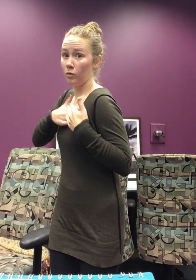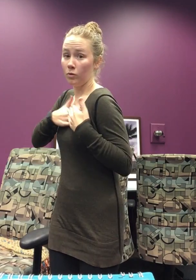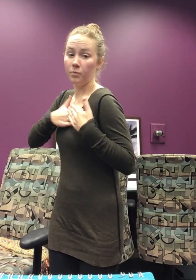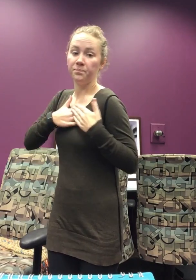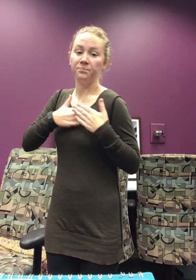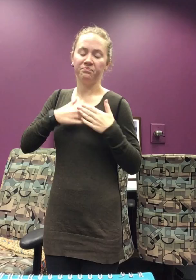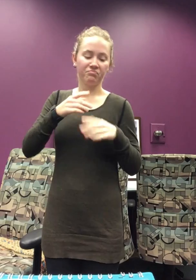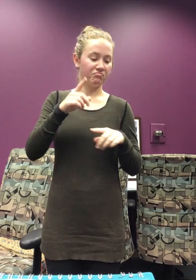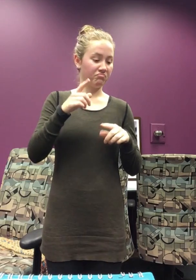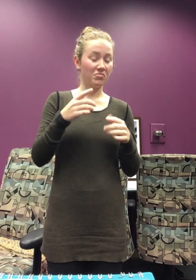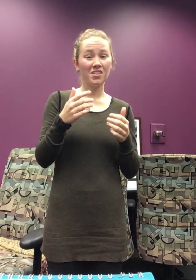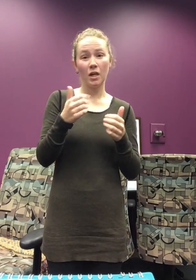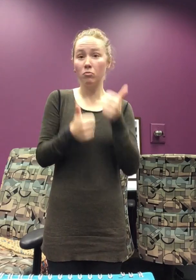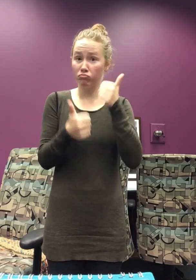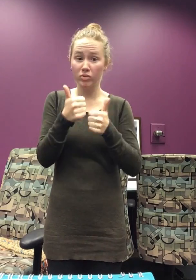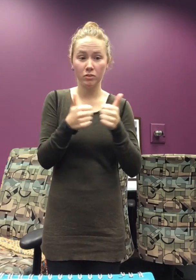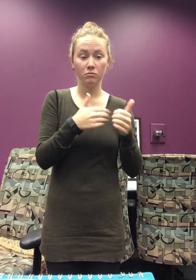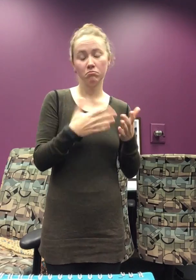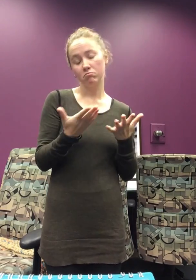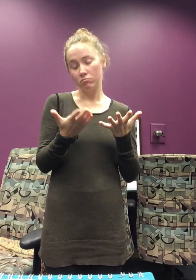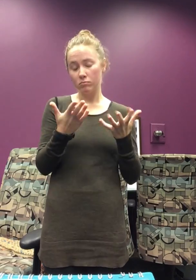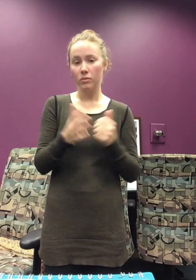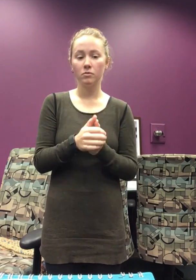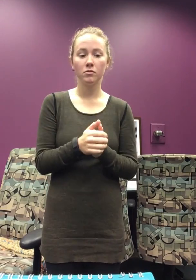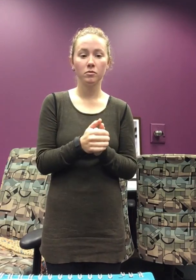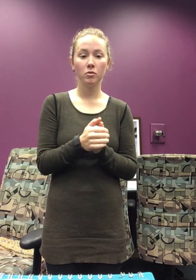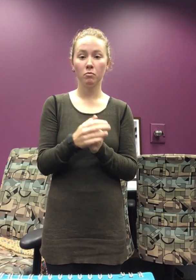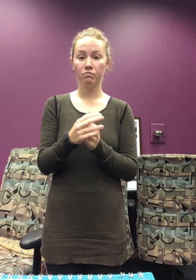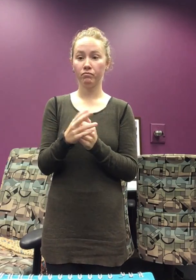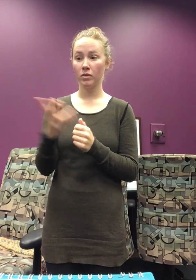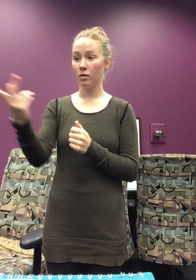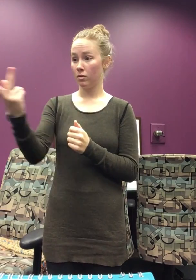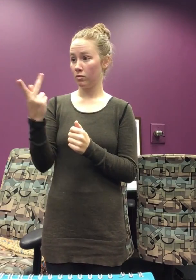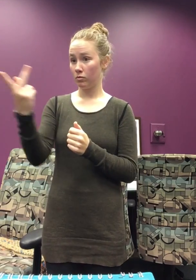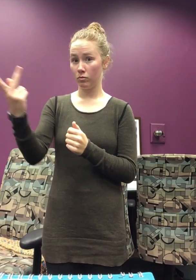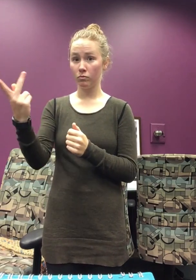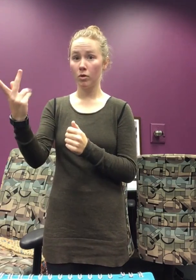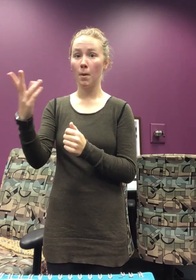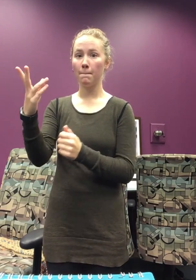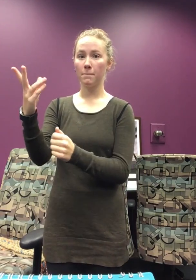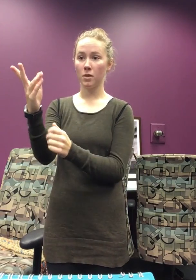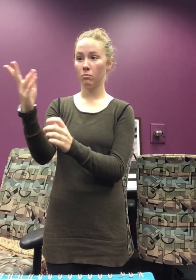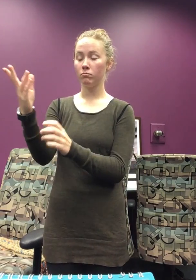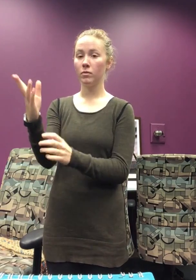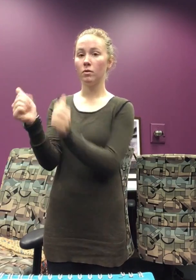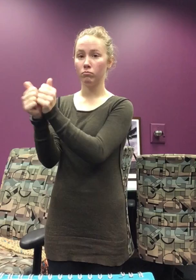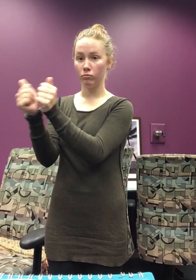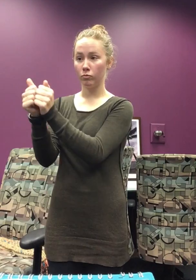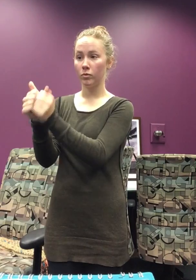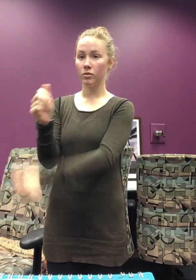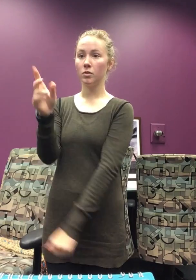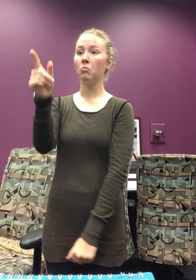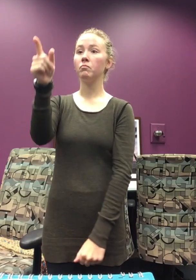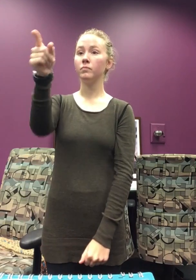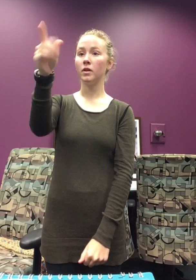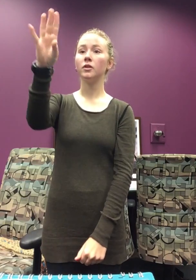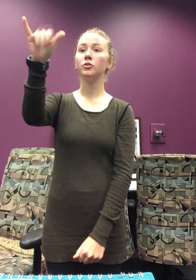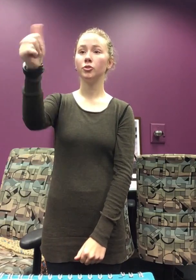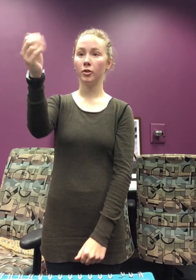out. Right? So with your partners, James, make sure you're working with Shirley. And with our partners, then we